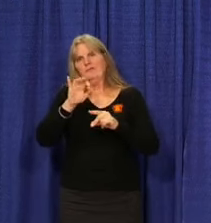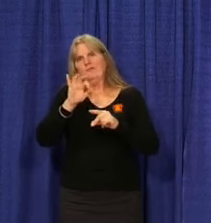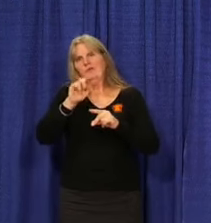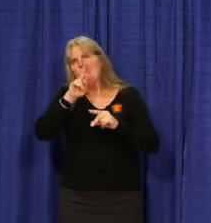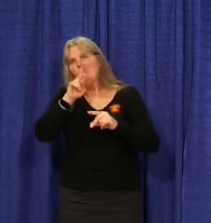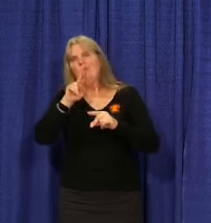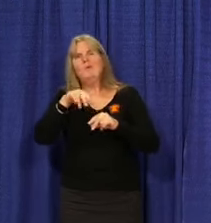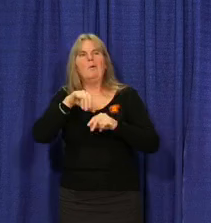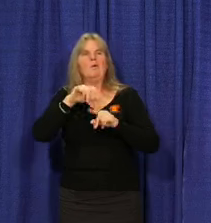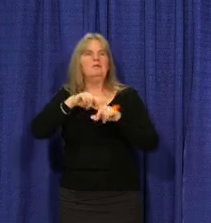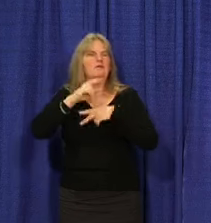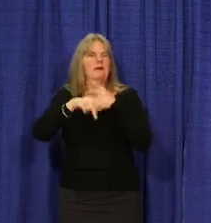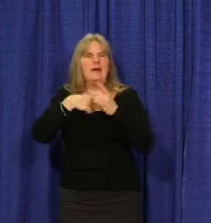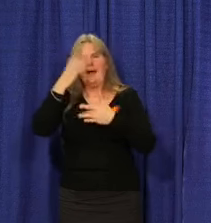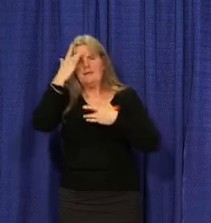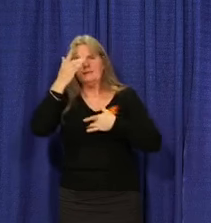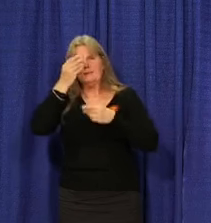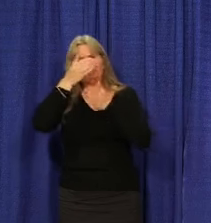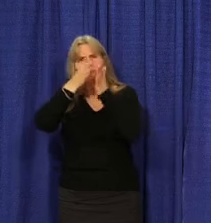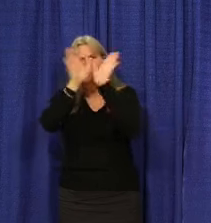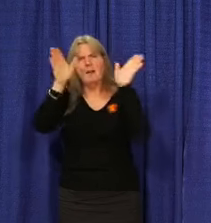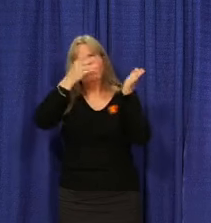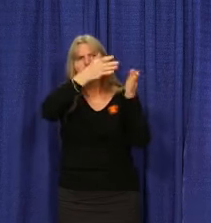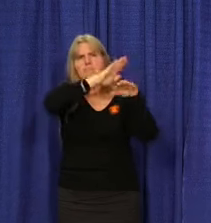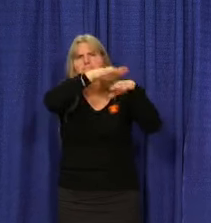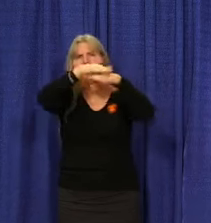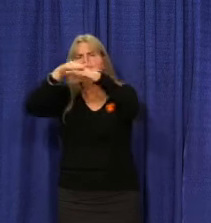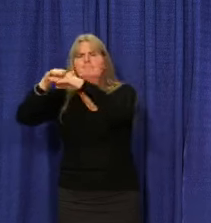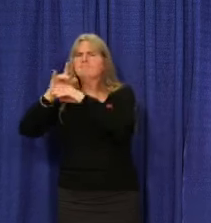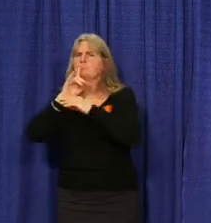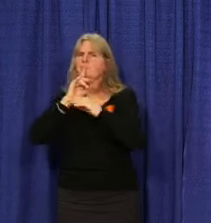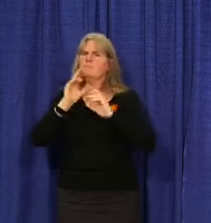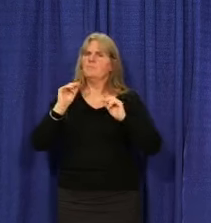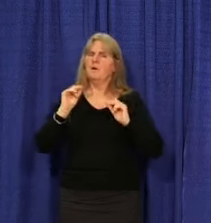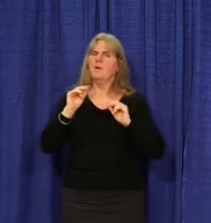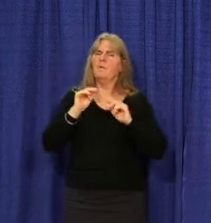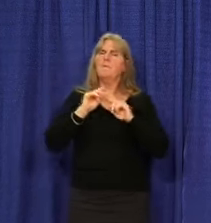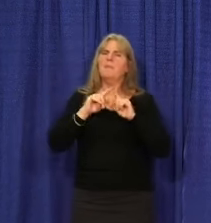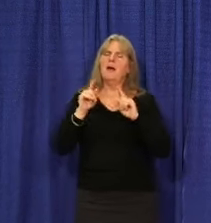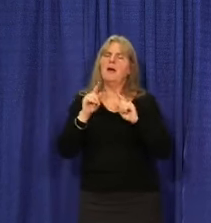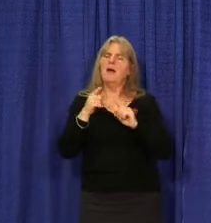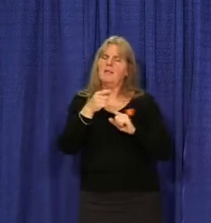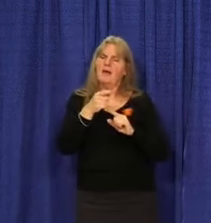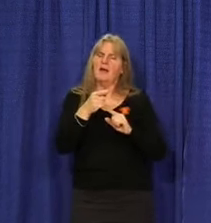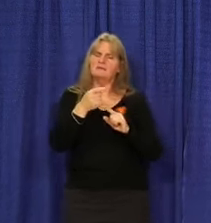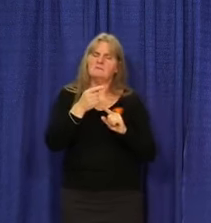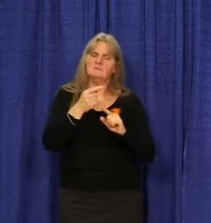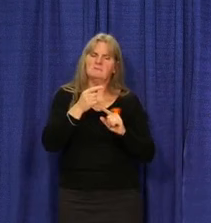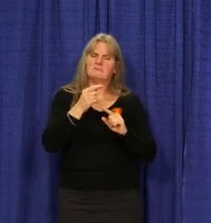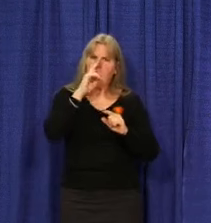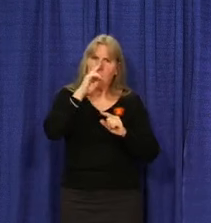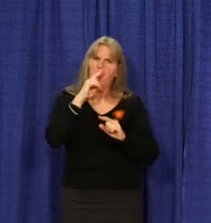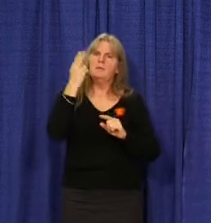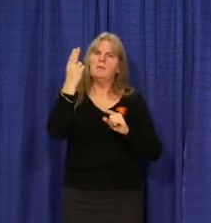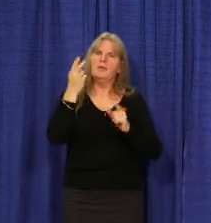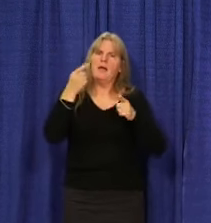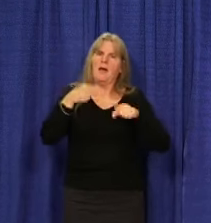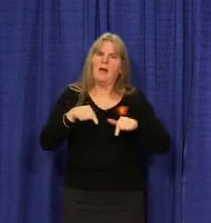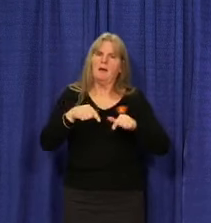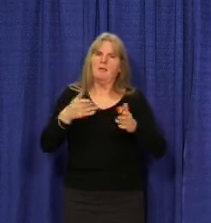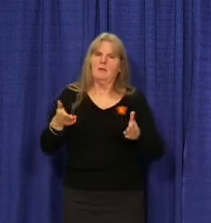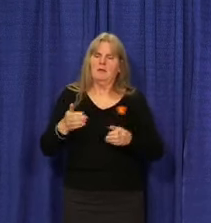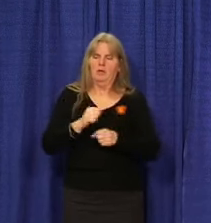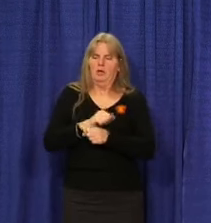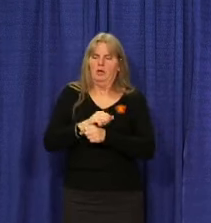diseases or any other disease for that matter. So it's really, but noting that this is a significant event for